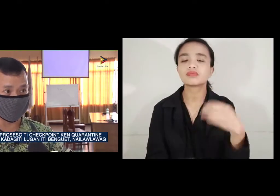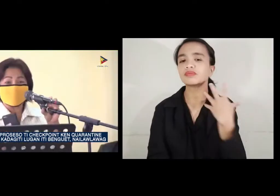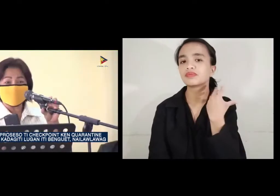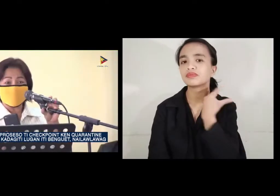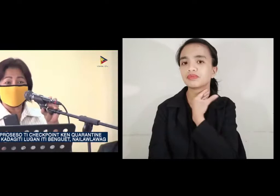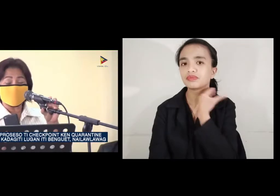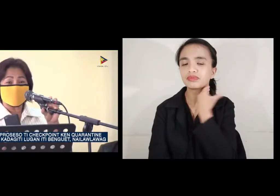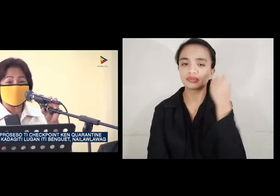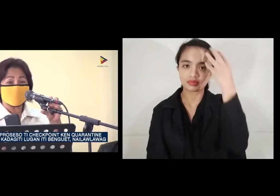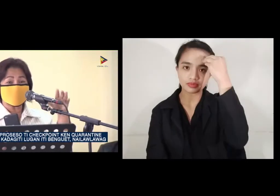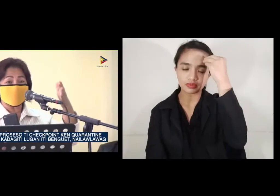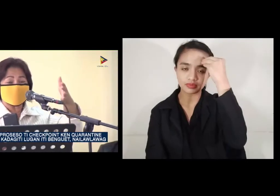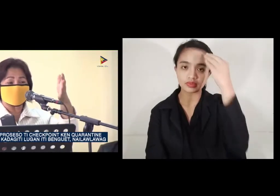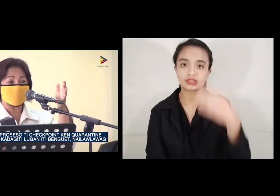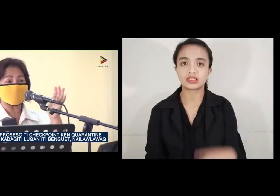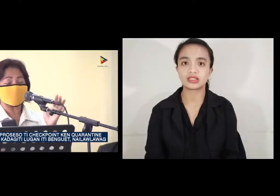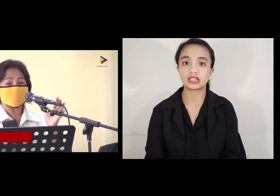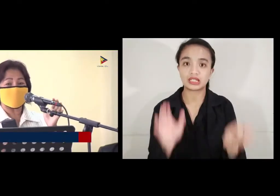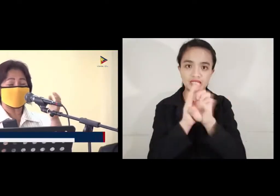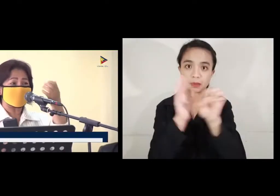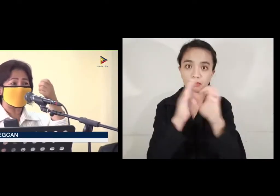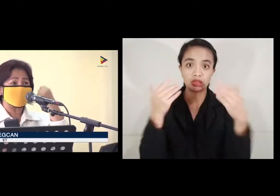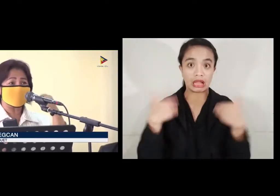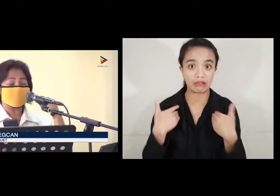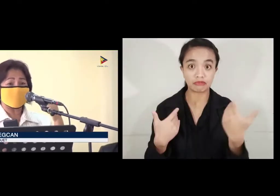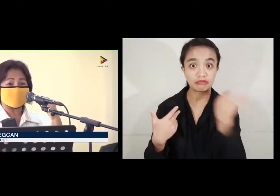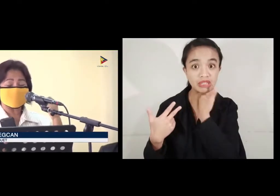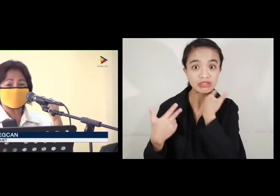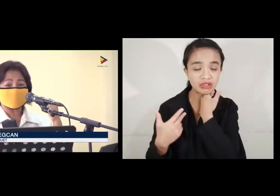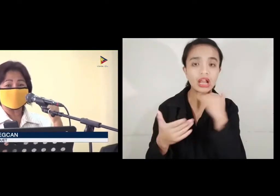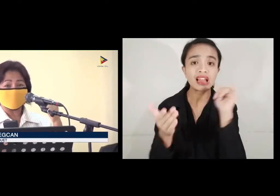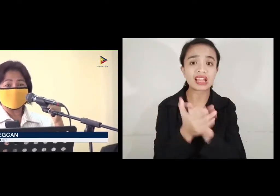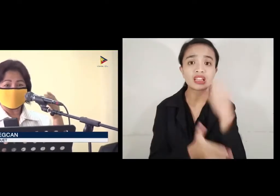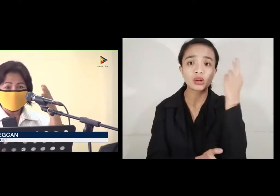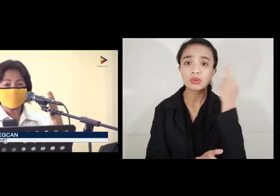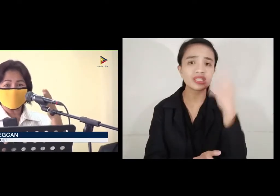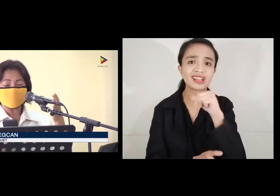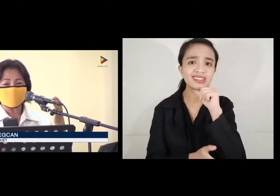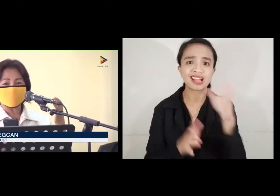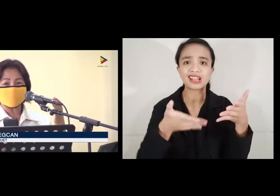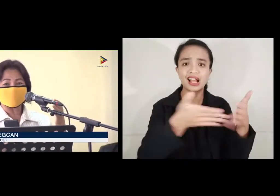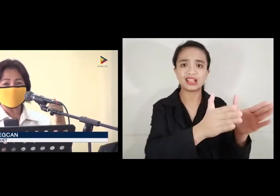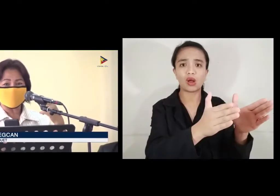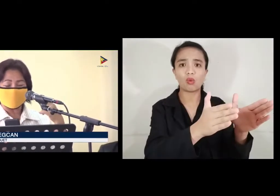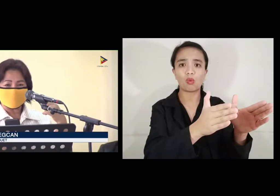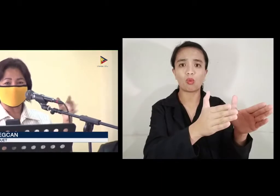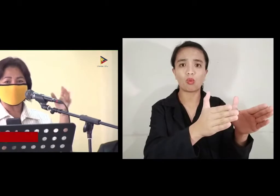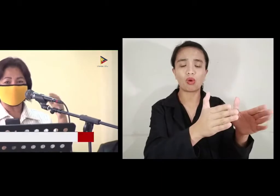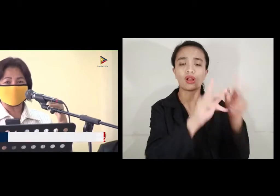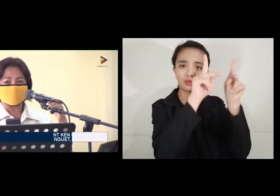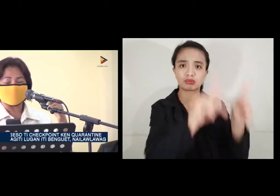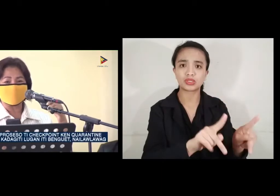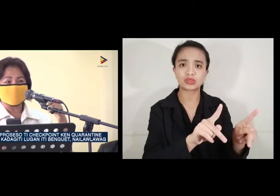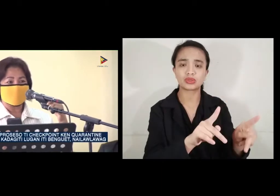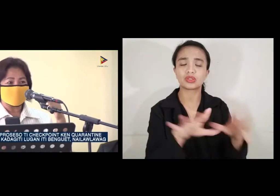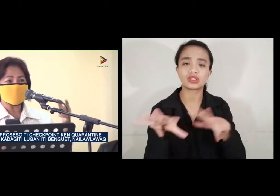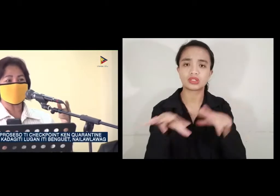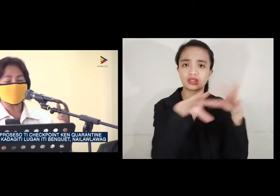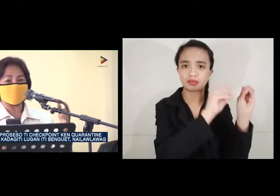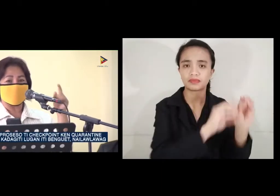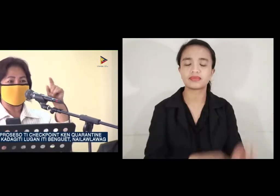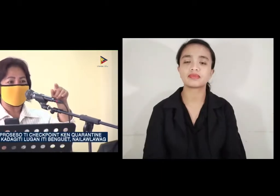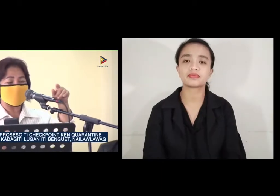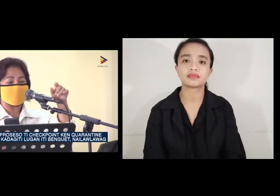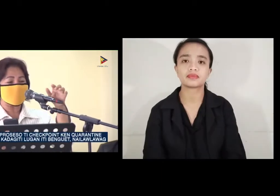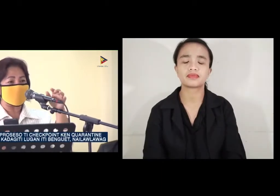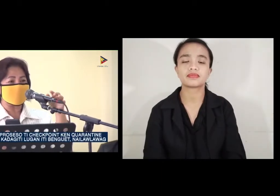scan. So, of course, checkpoint dagiti bakit adati fever na kanagsakit. That's one reason for them not to let that